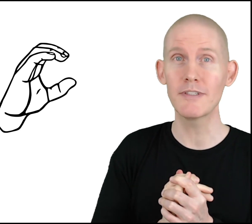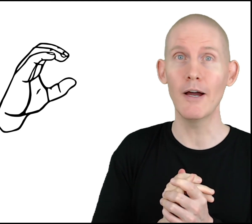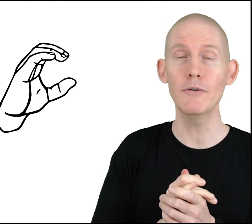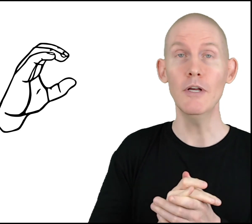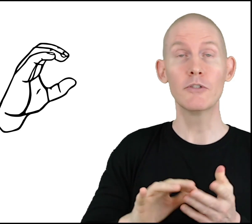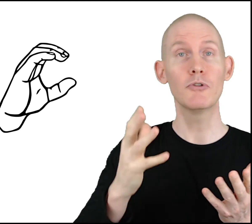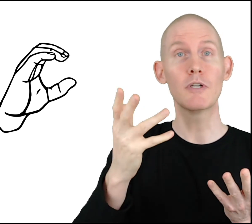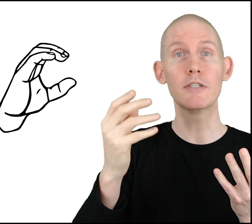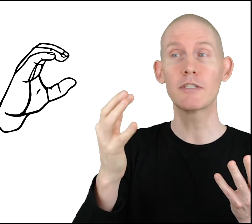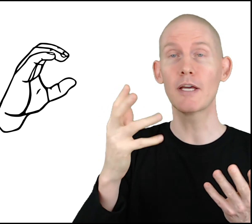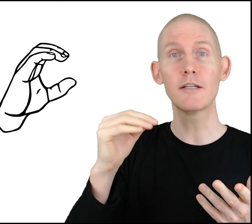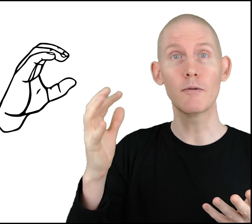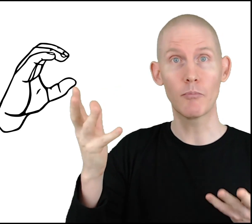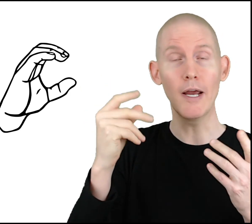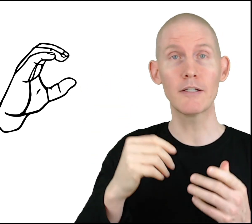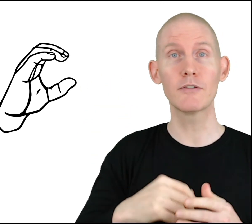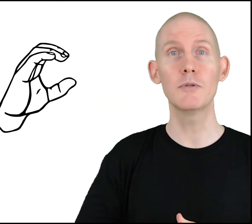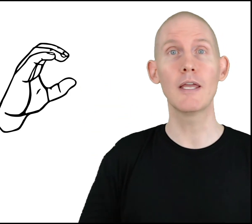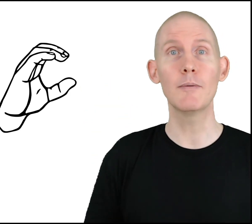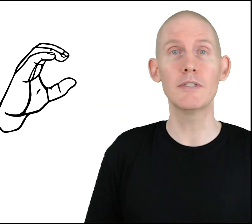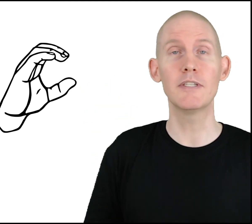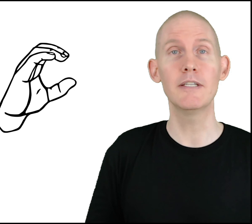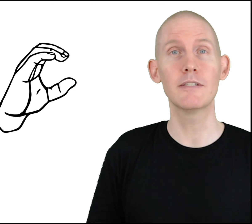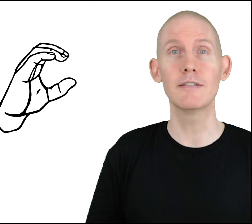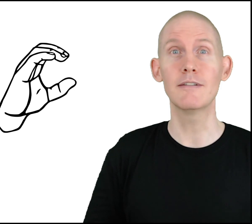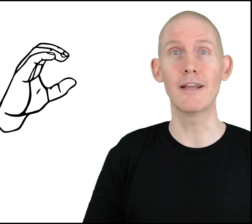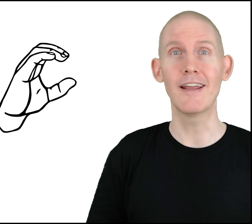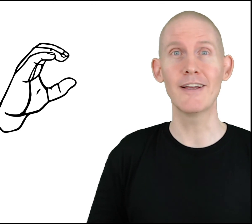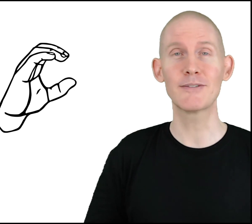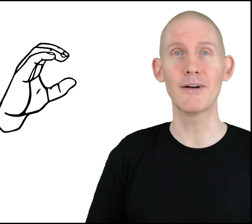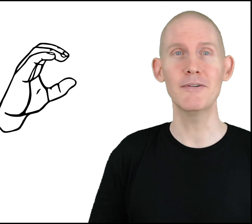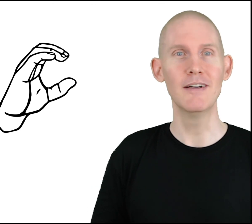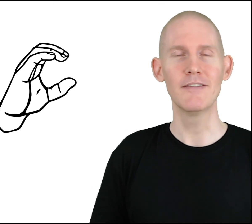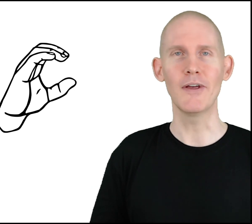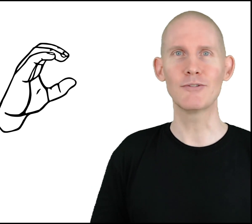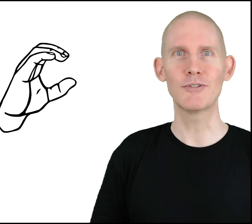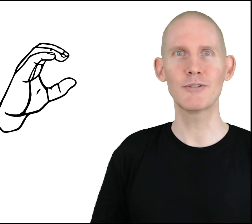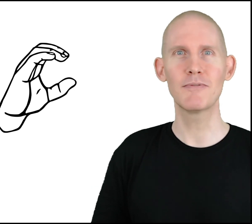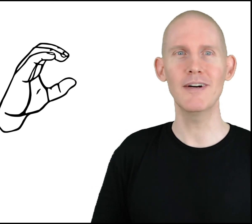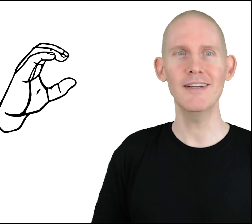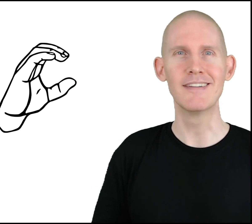down, so you can just get practice doing the ABCs in ASL, that's just fine.